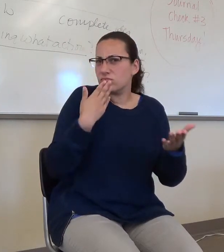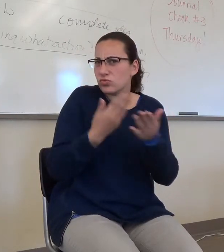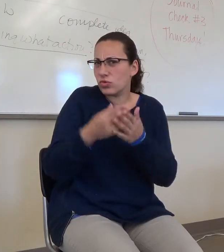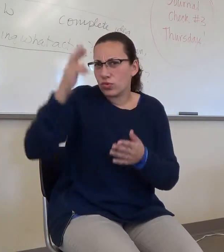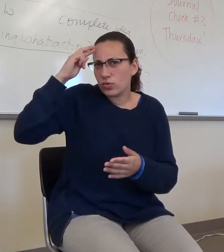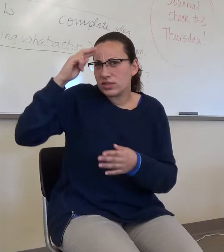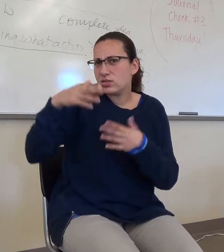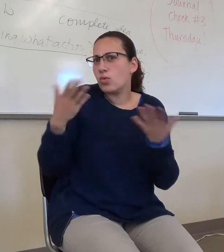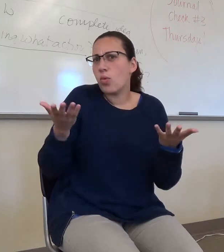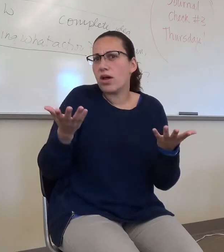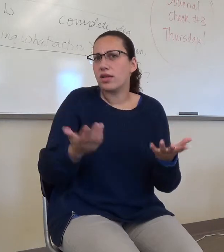What